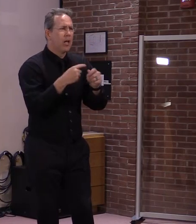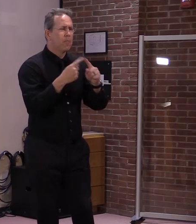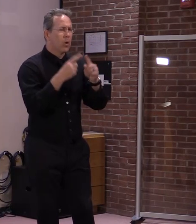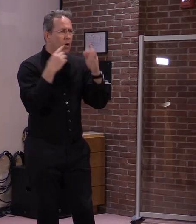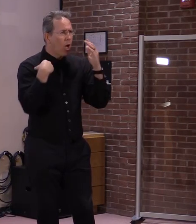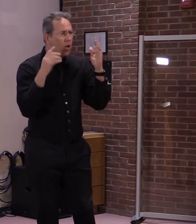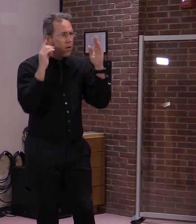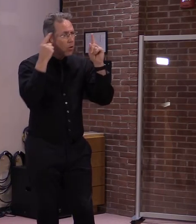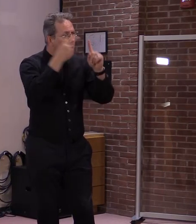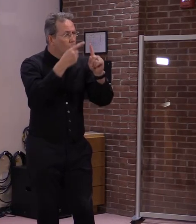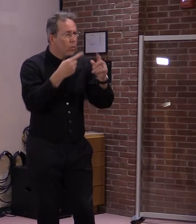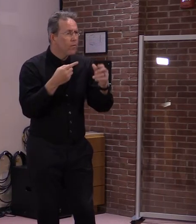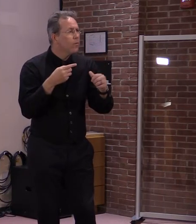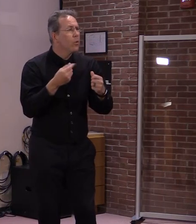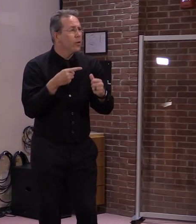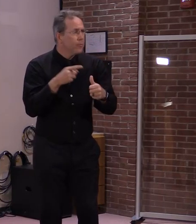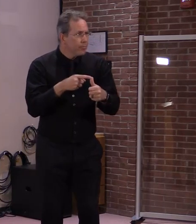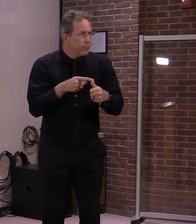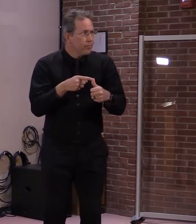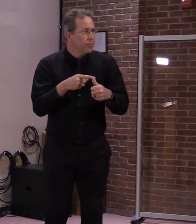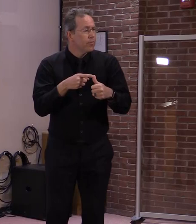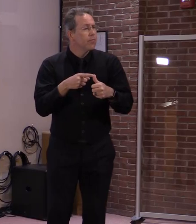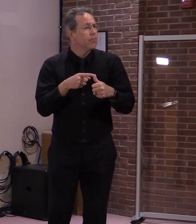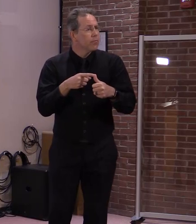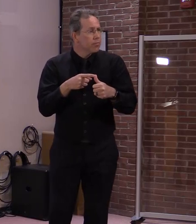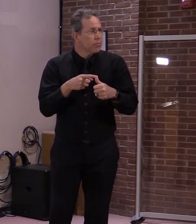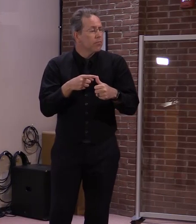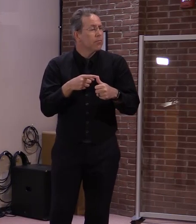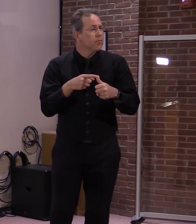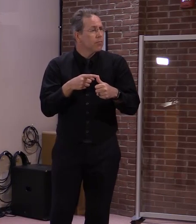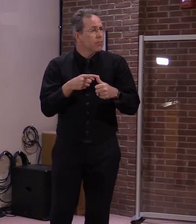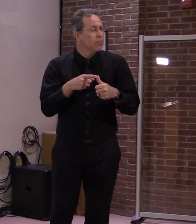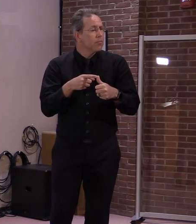efforts to build new facilities.